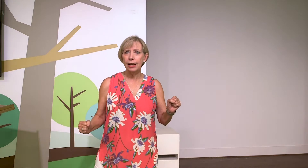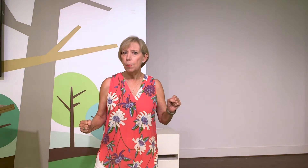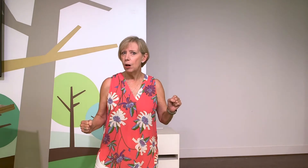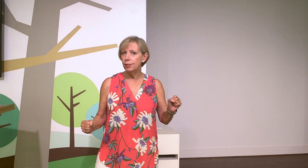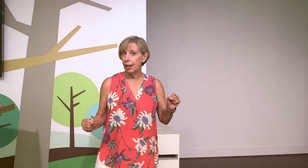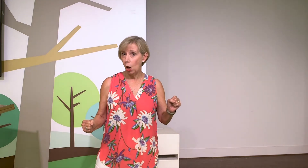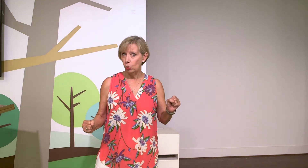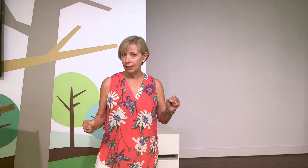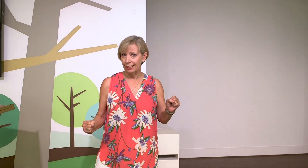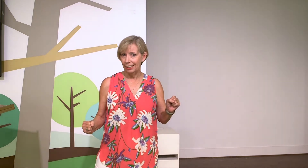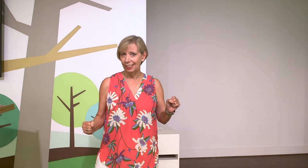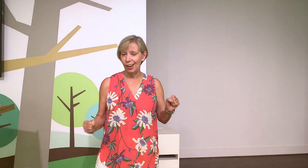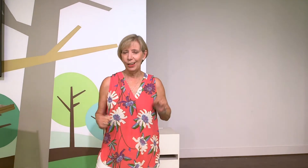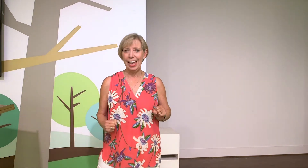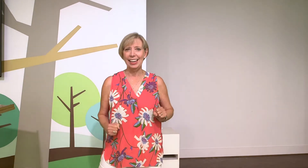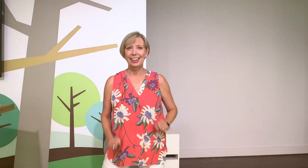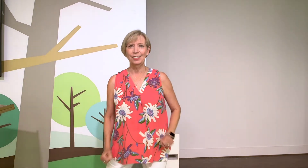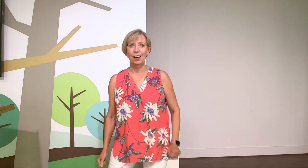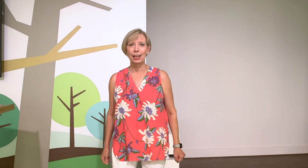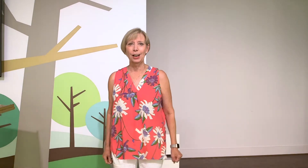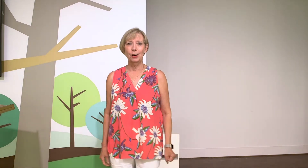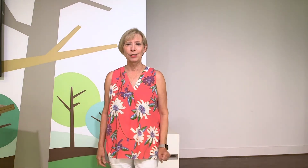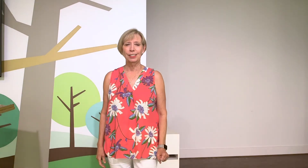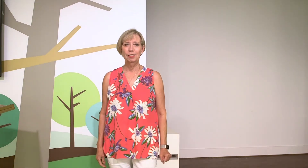a pose and hold it. Okay, here's how it goes.